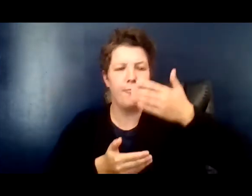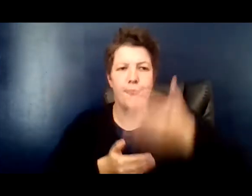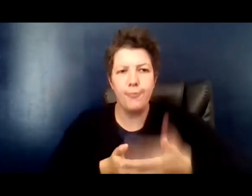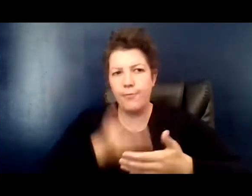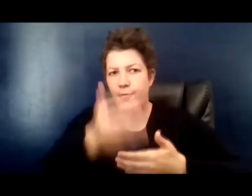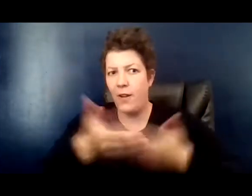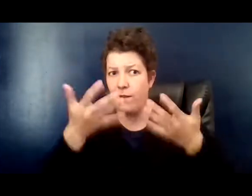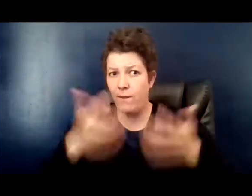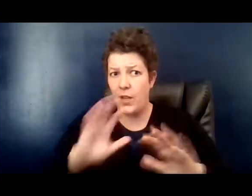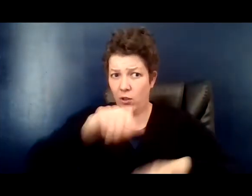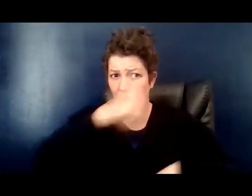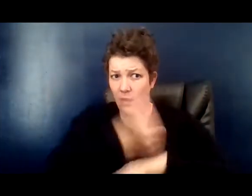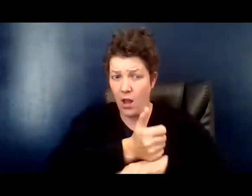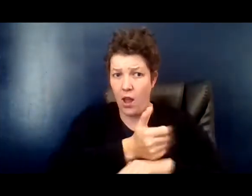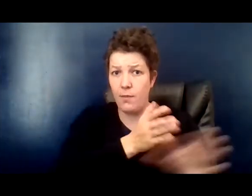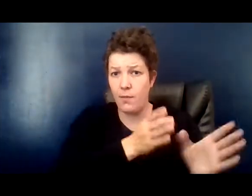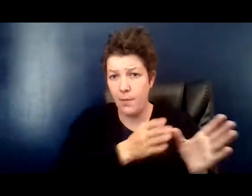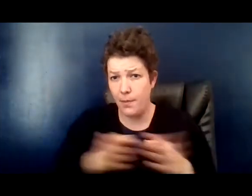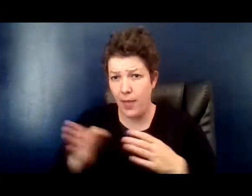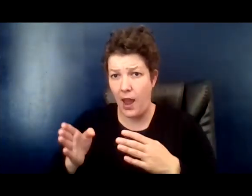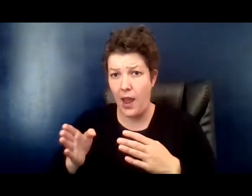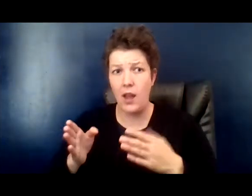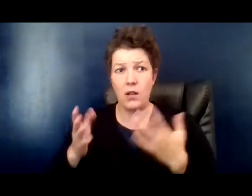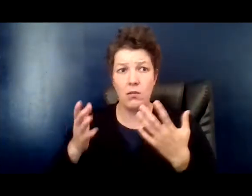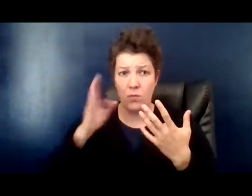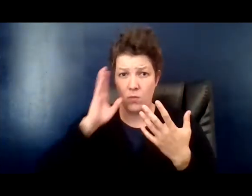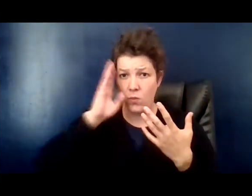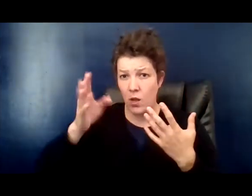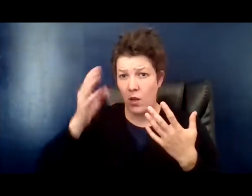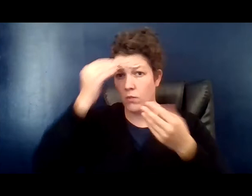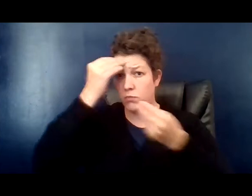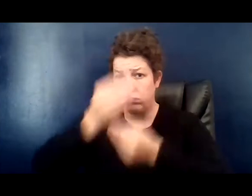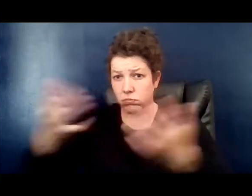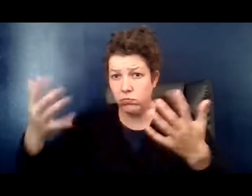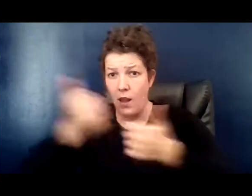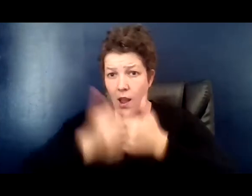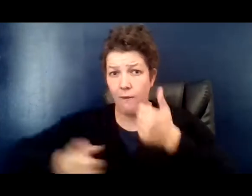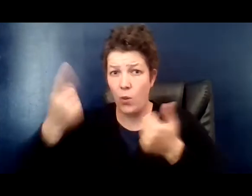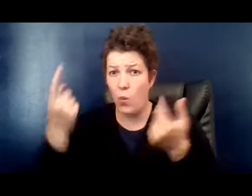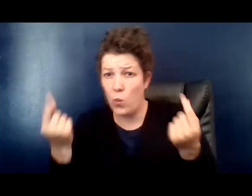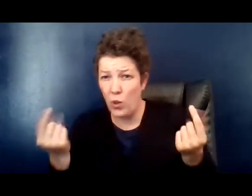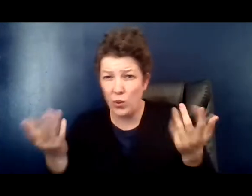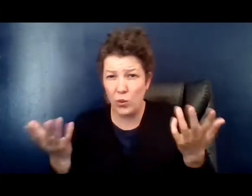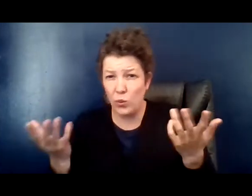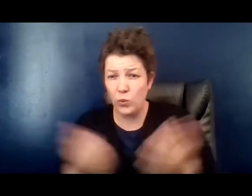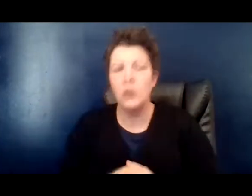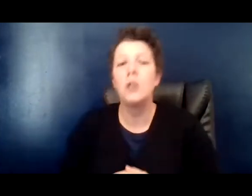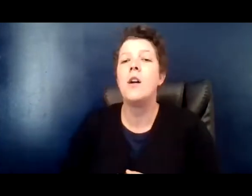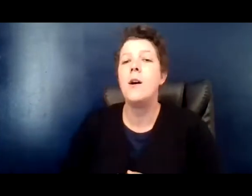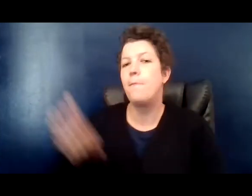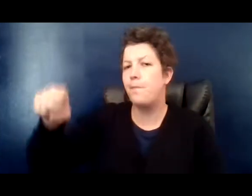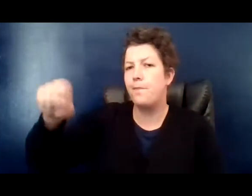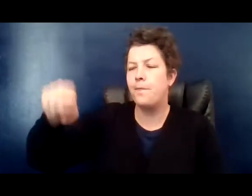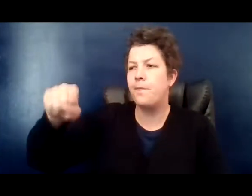going to happen so everyone at least has a guidebook? Yes, great question, and we're in the process of doing that now.